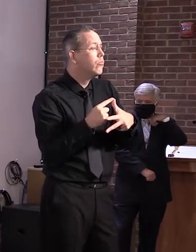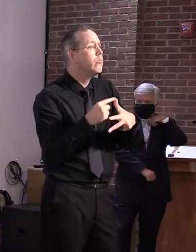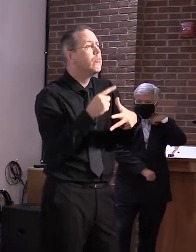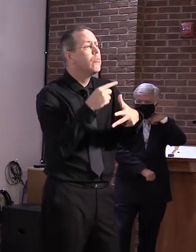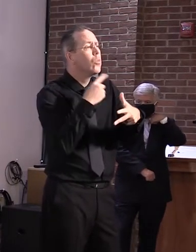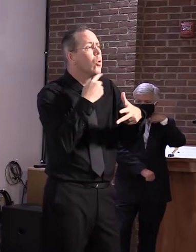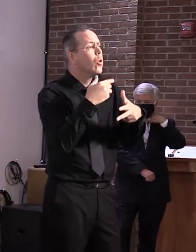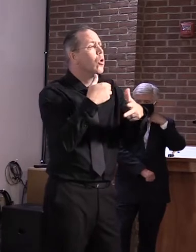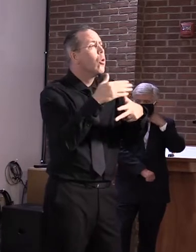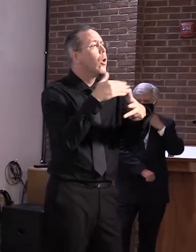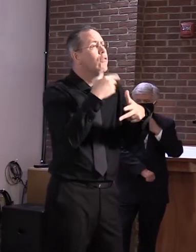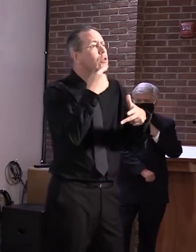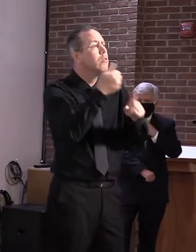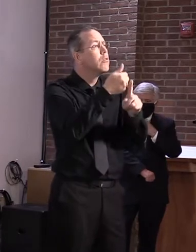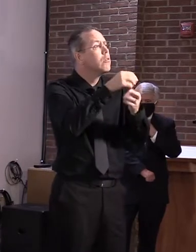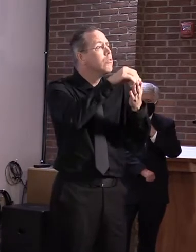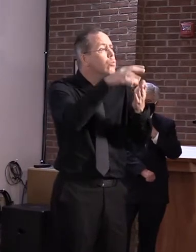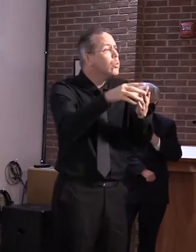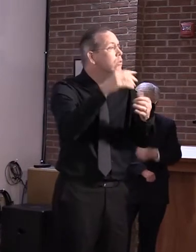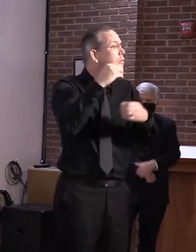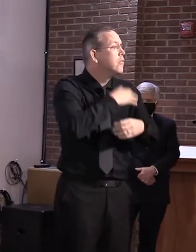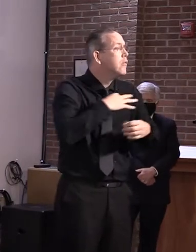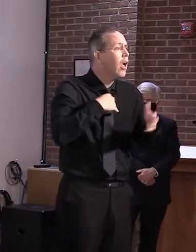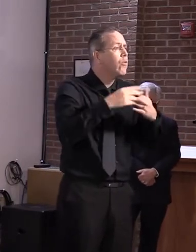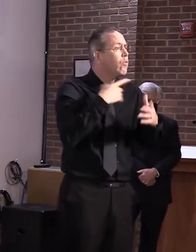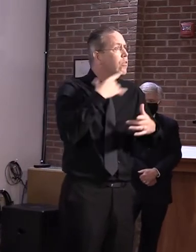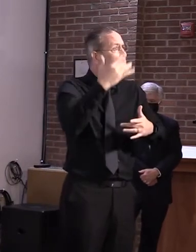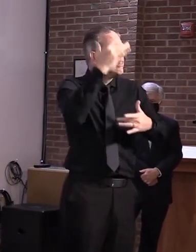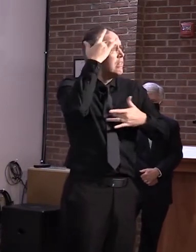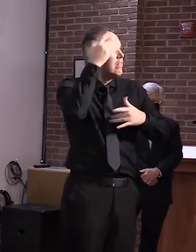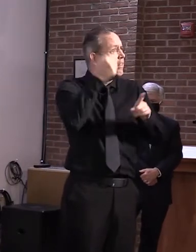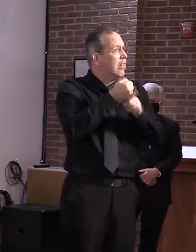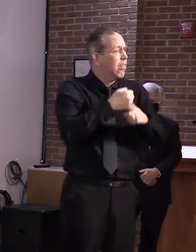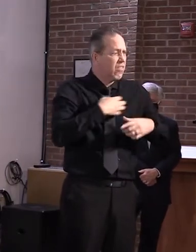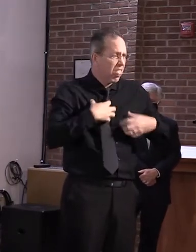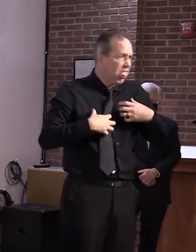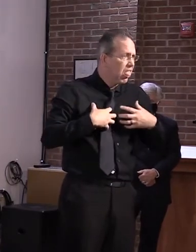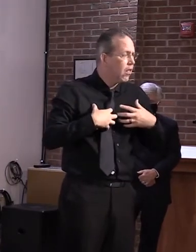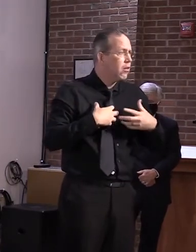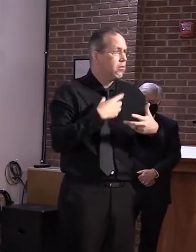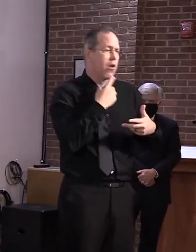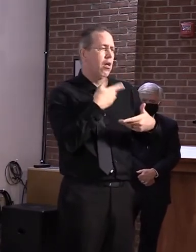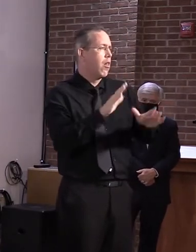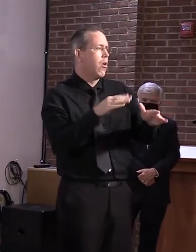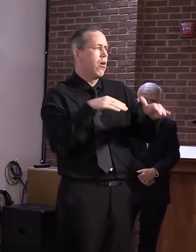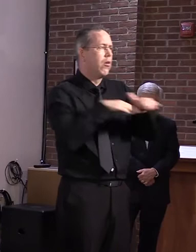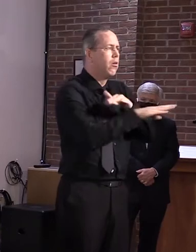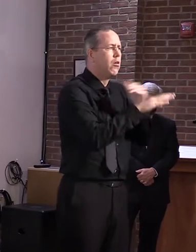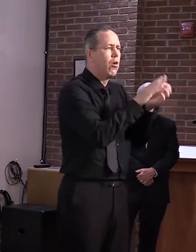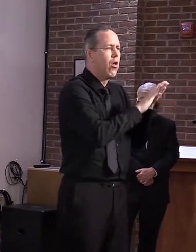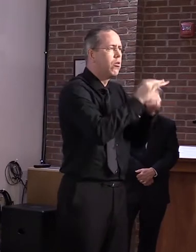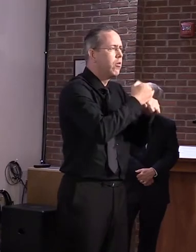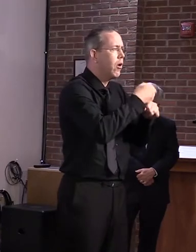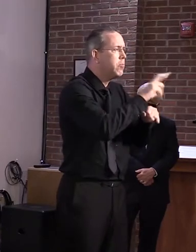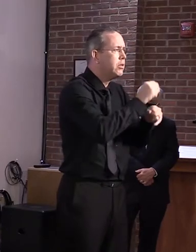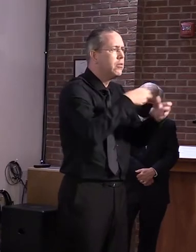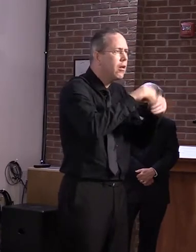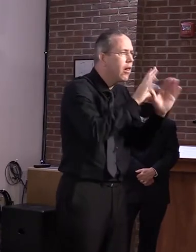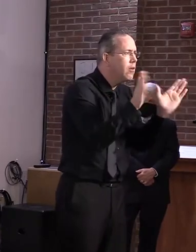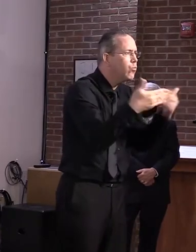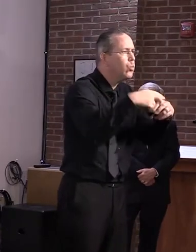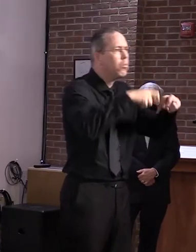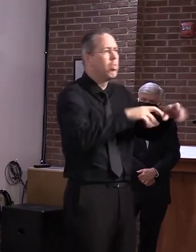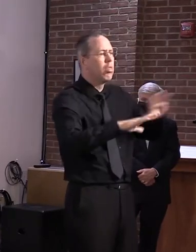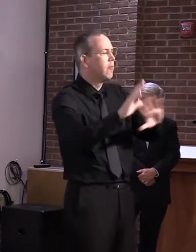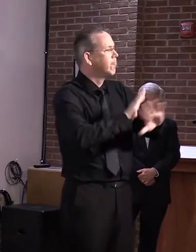communities, and we're going to use effective health prevention policies to do that. Then once they're all together,